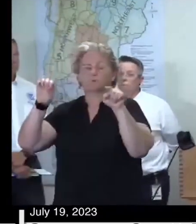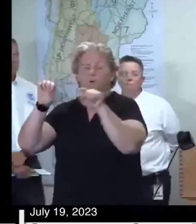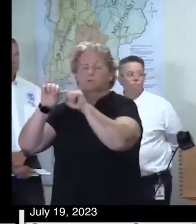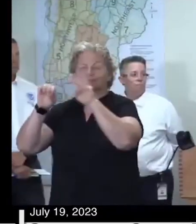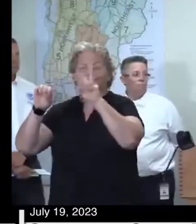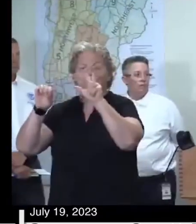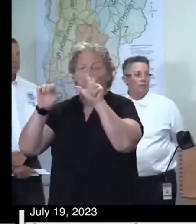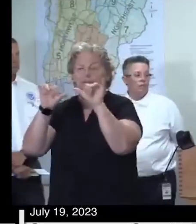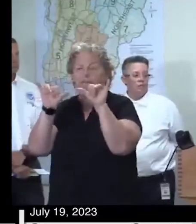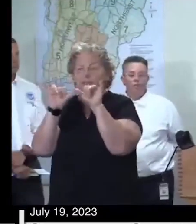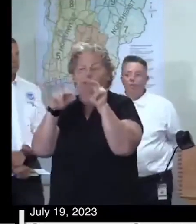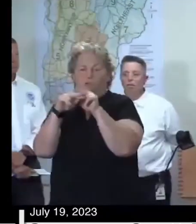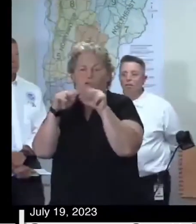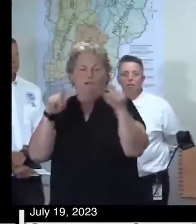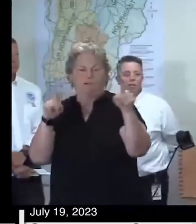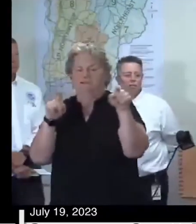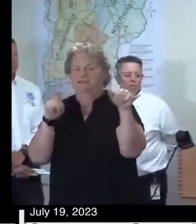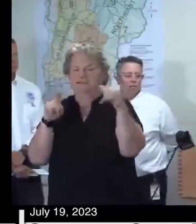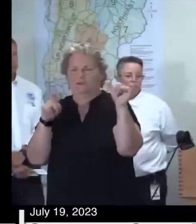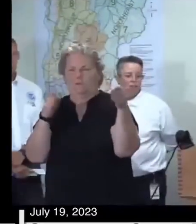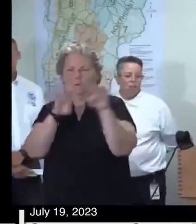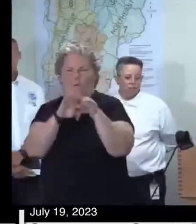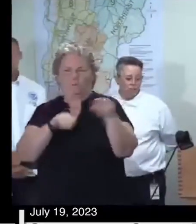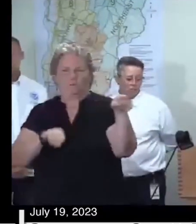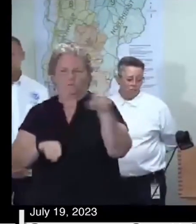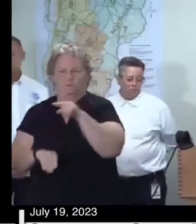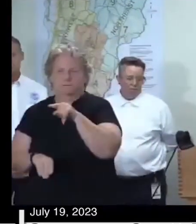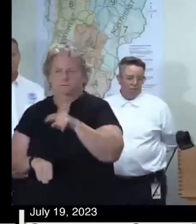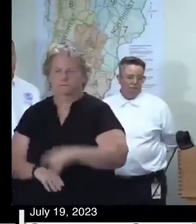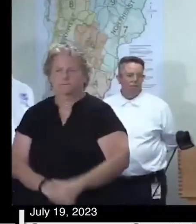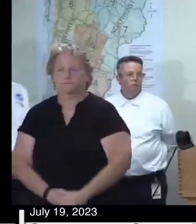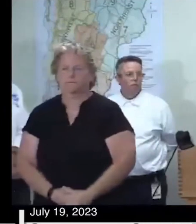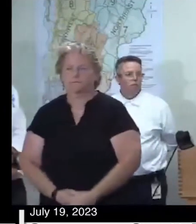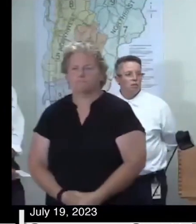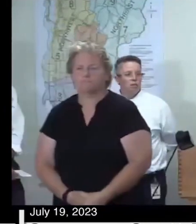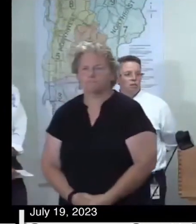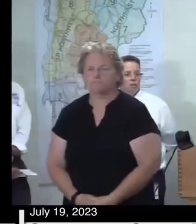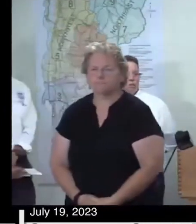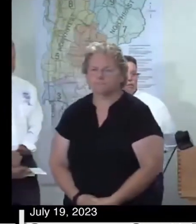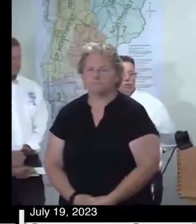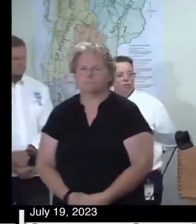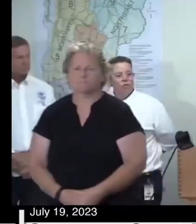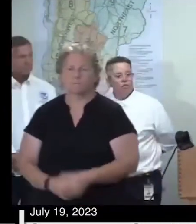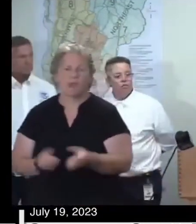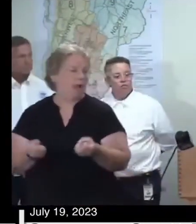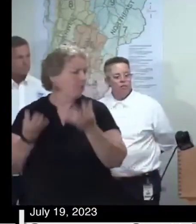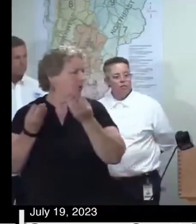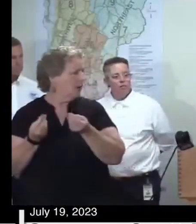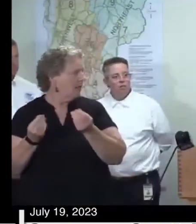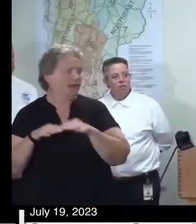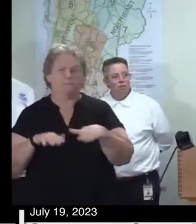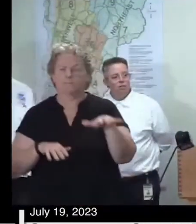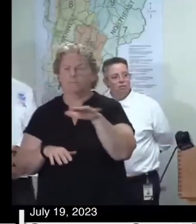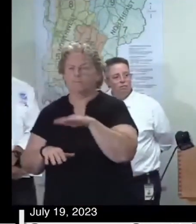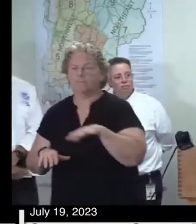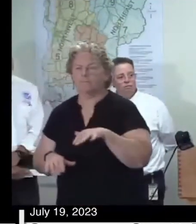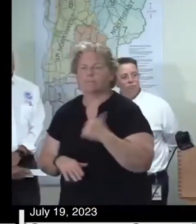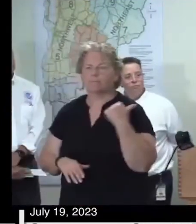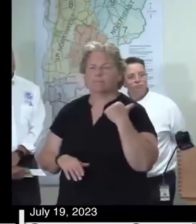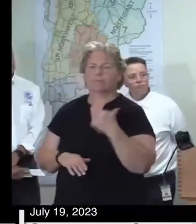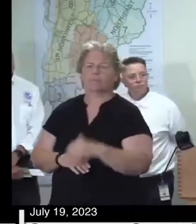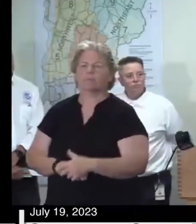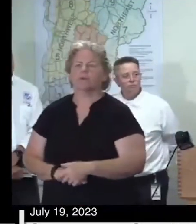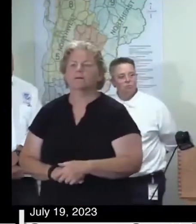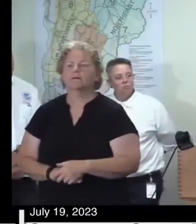I think there was a question about acreage. Yes, it's total acreage of farmland. So as of Friday, so USDA